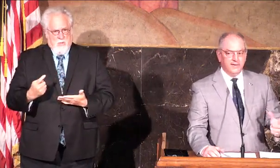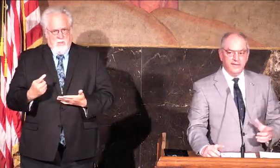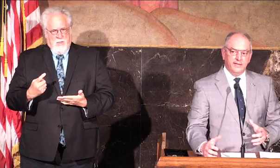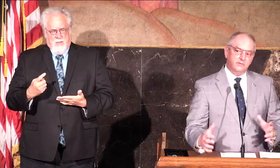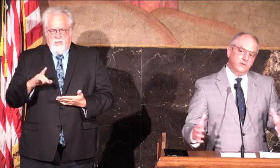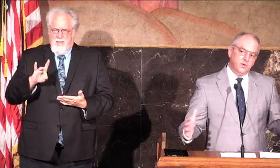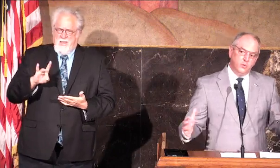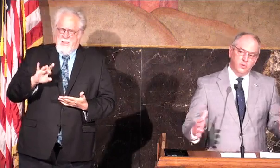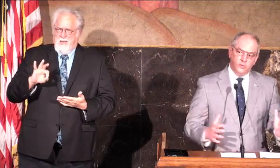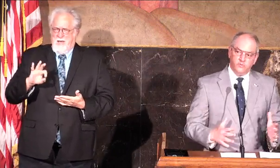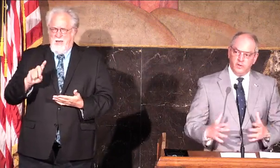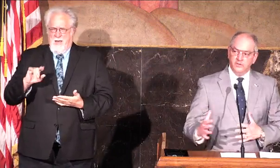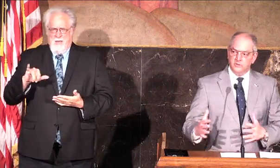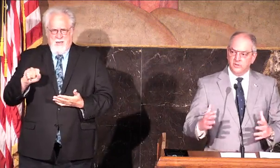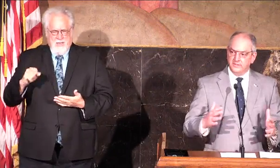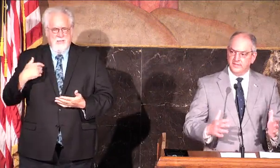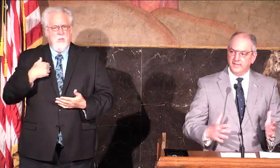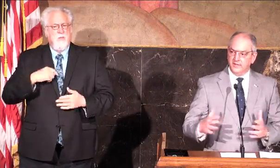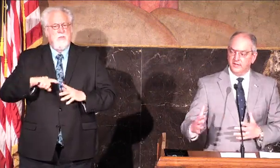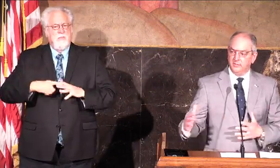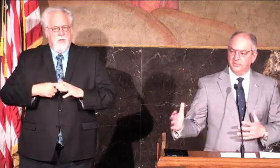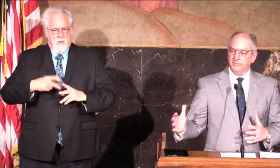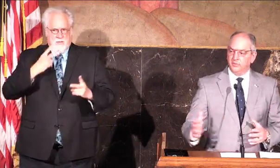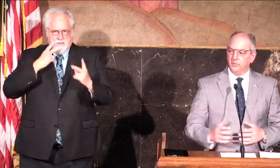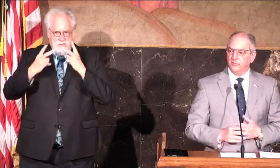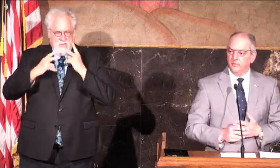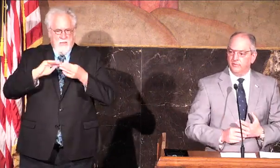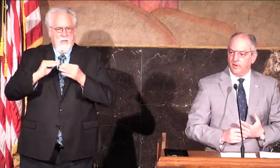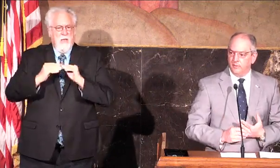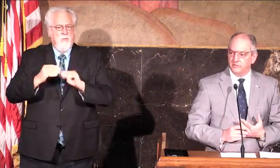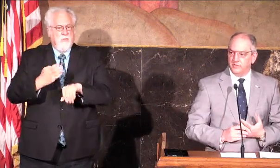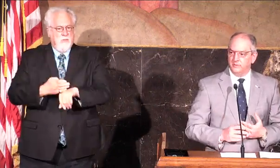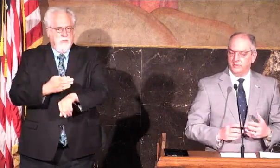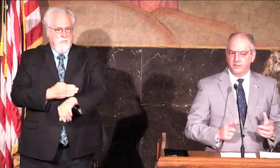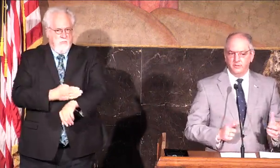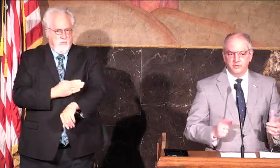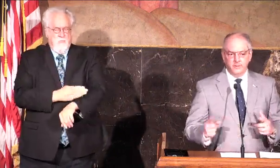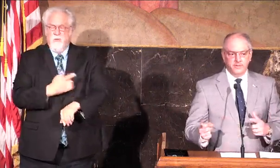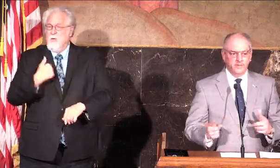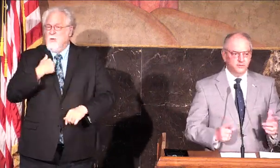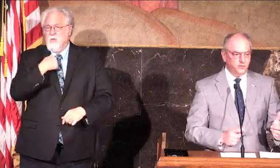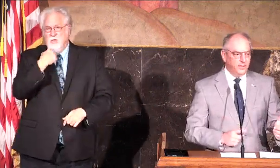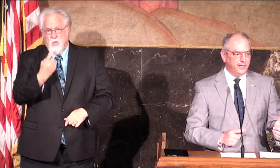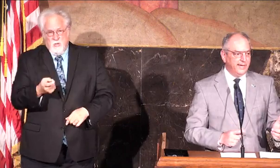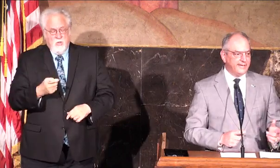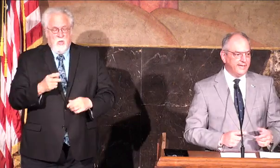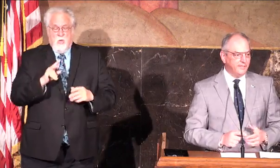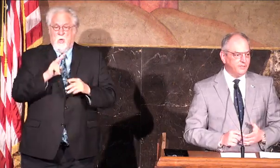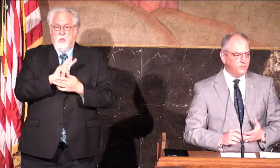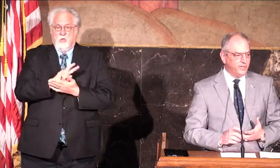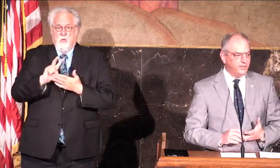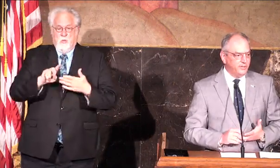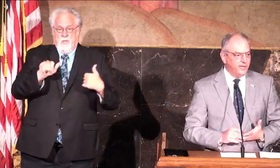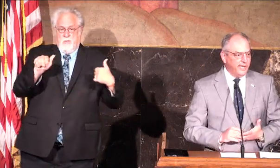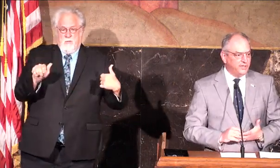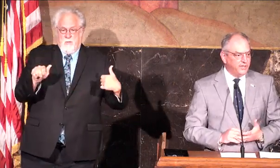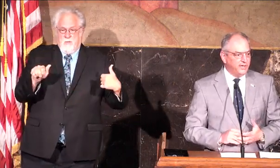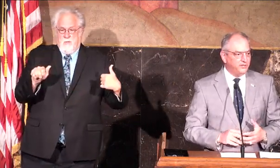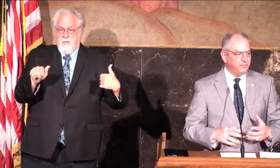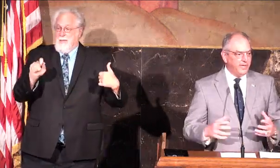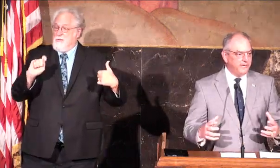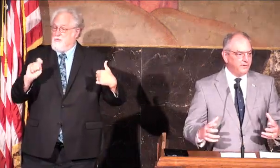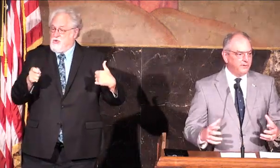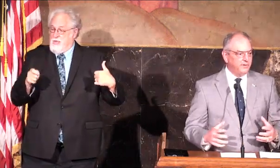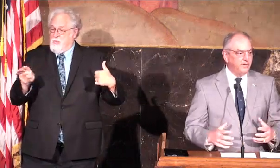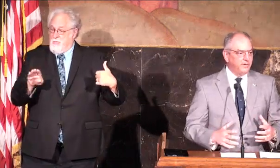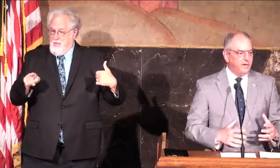or 9 days when we've really started seeing the numbers improve. And we've always told you that there's typically a 2-week lag time between a change